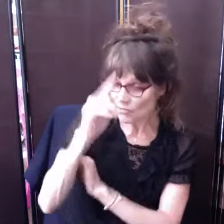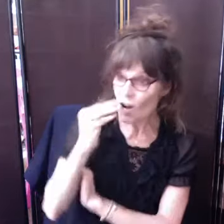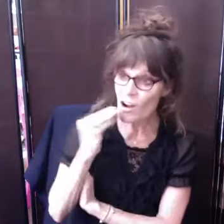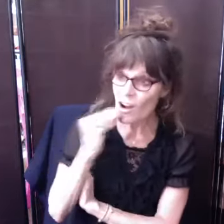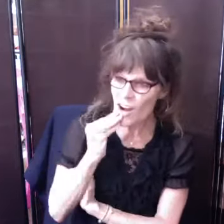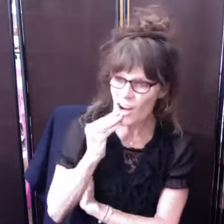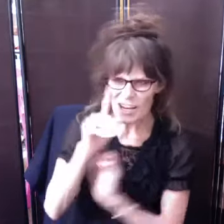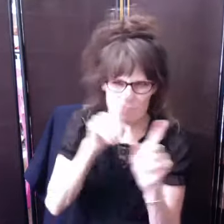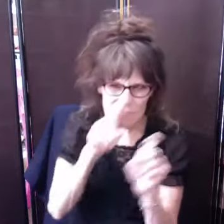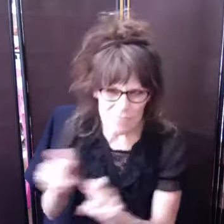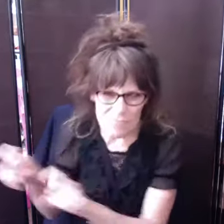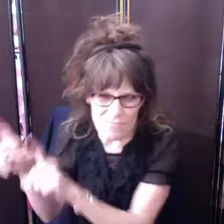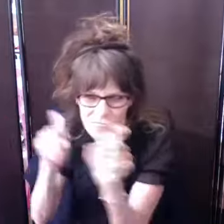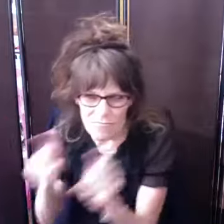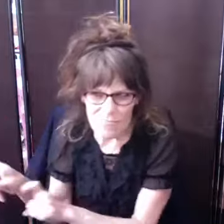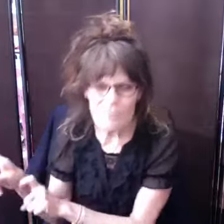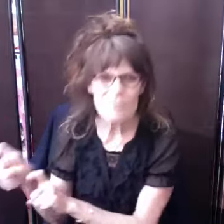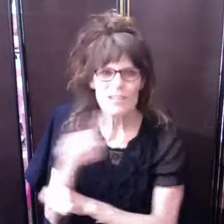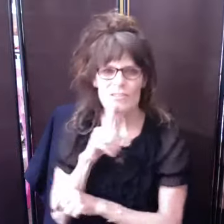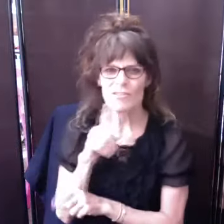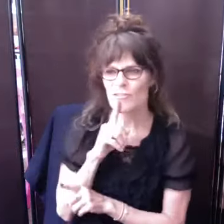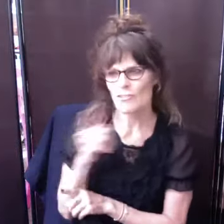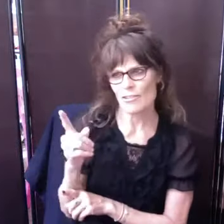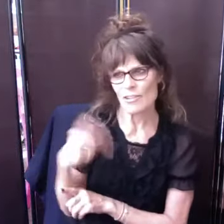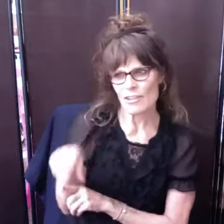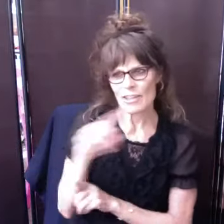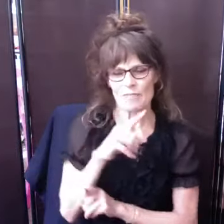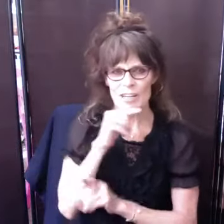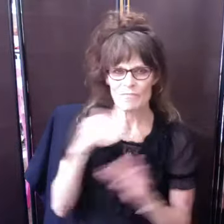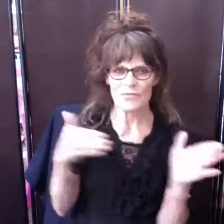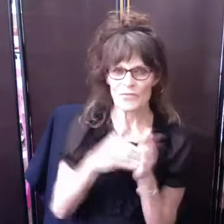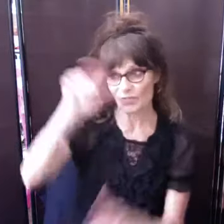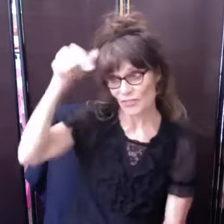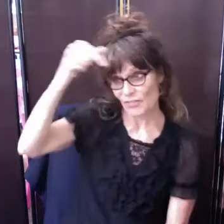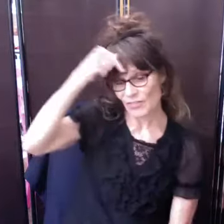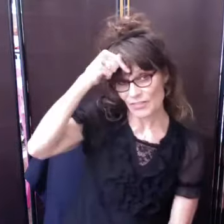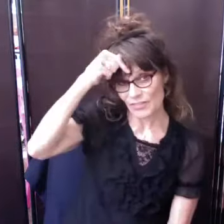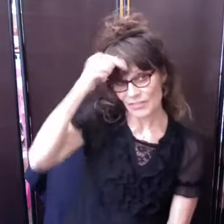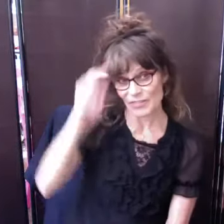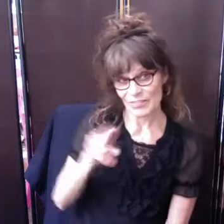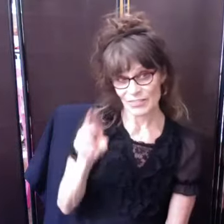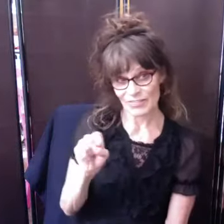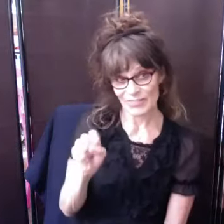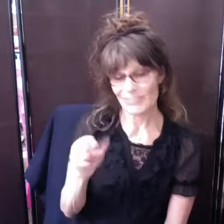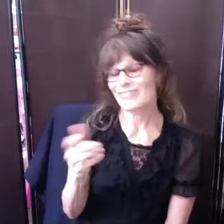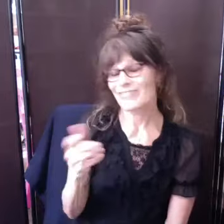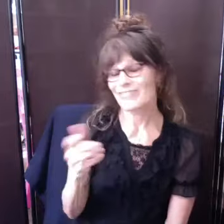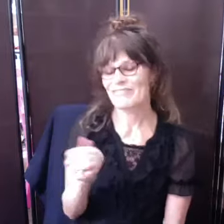they were plotting anything that was subversive to the government of the United States, she'd be the first to know. And I remember those girls